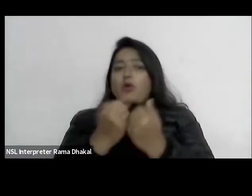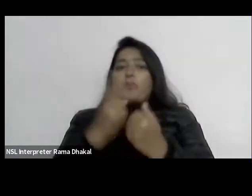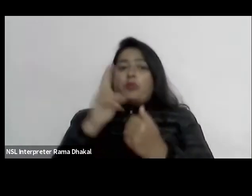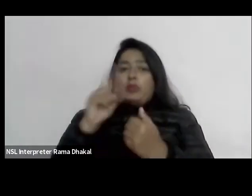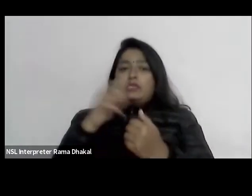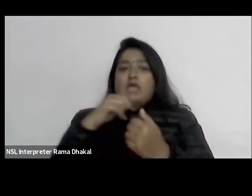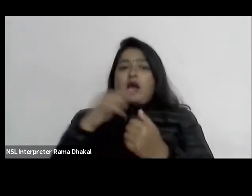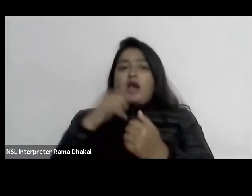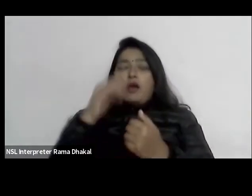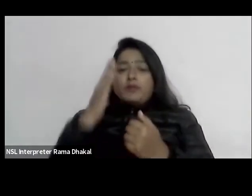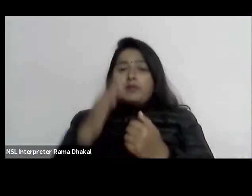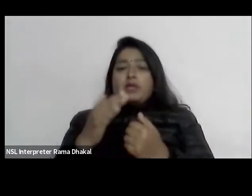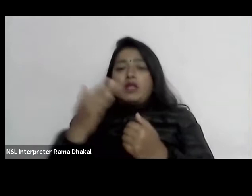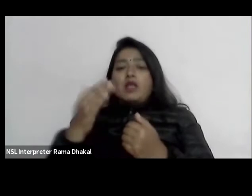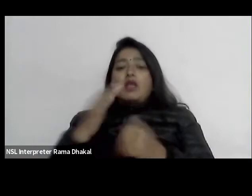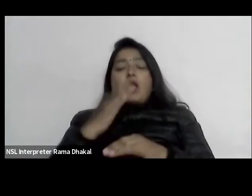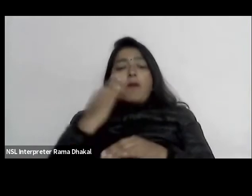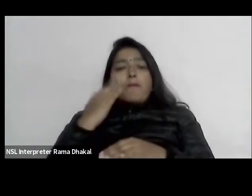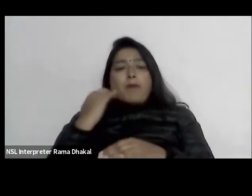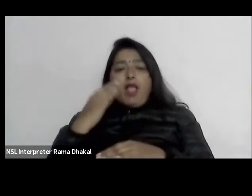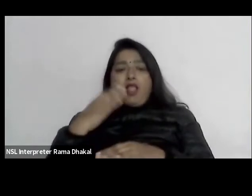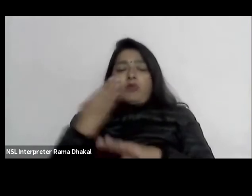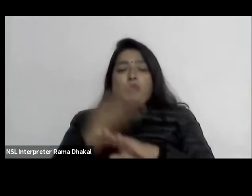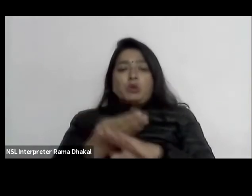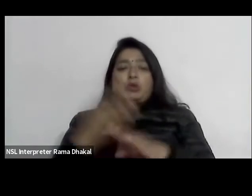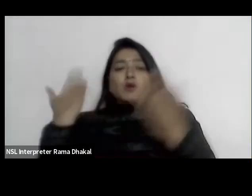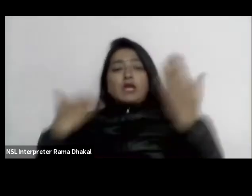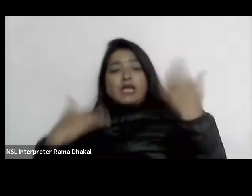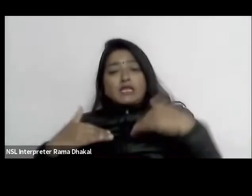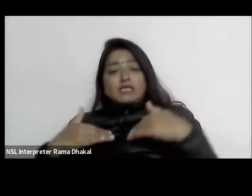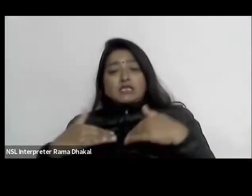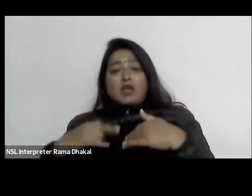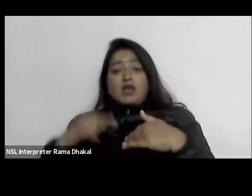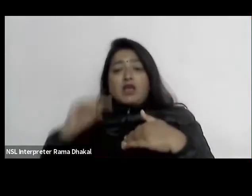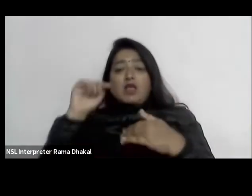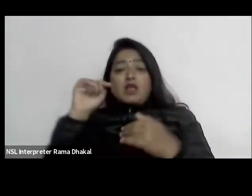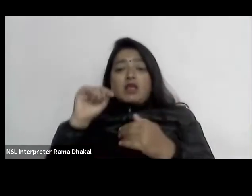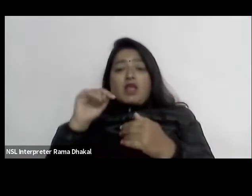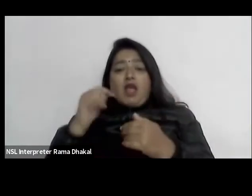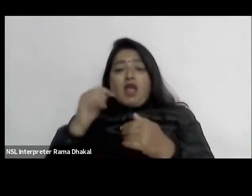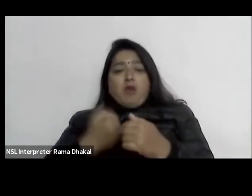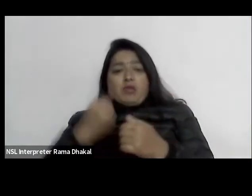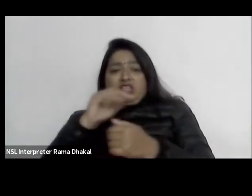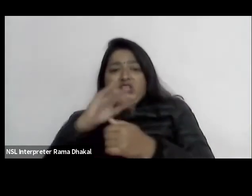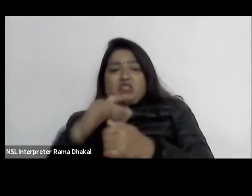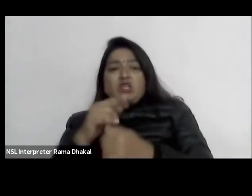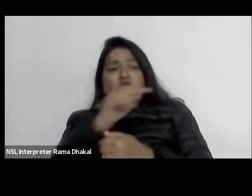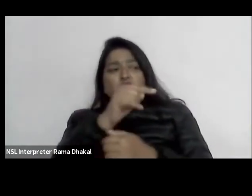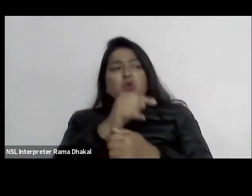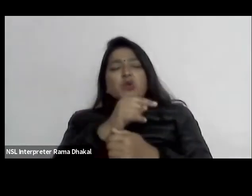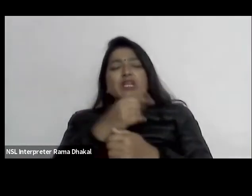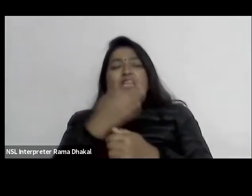power, violence against women, war, we cannot eliminate people's choices and survival strategies. We have to